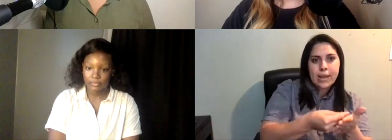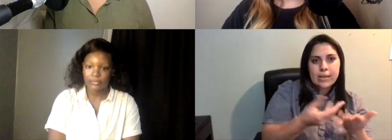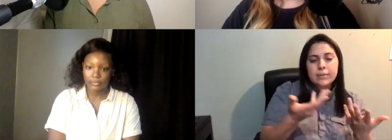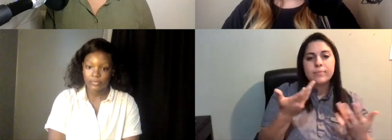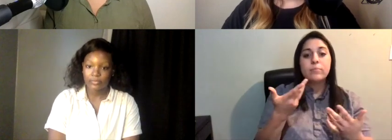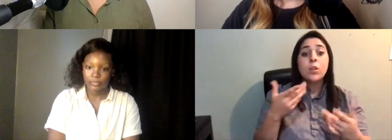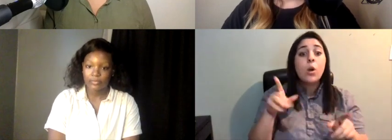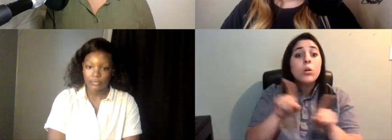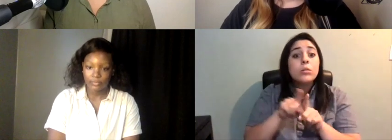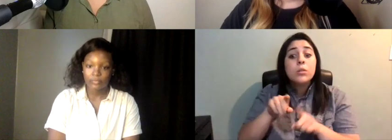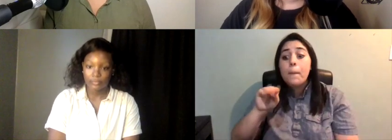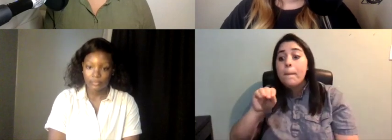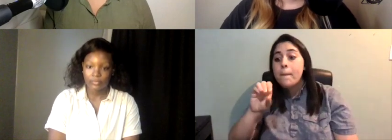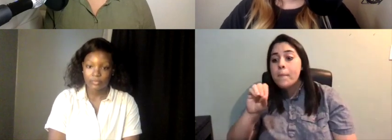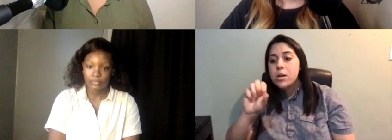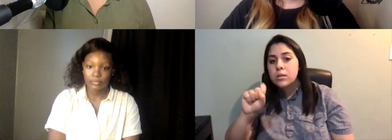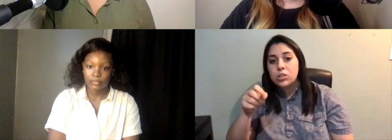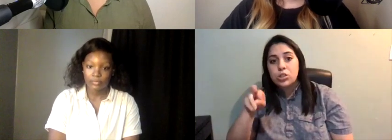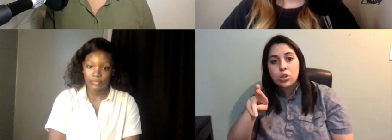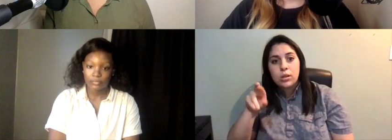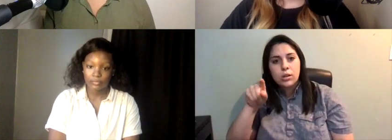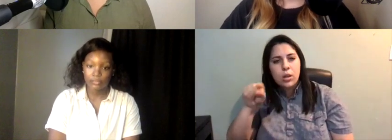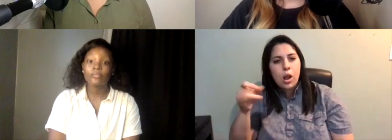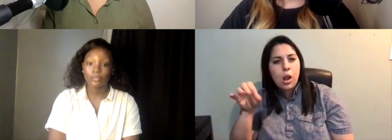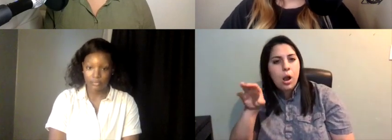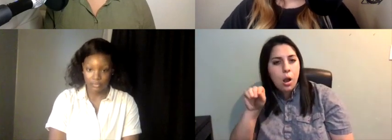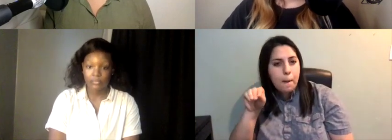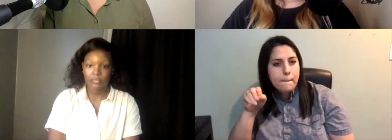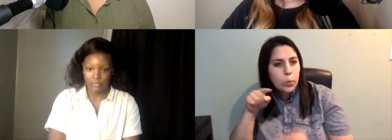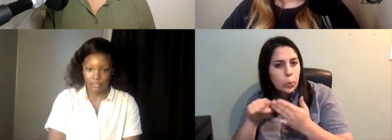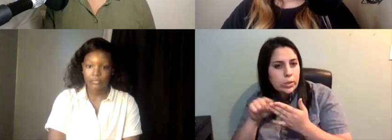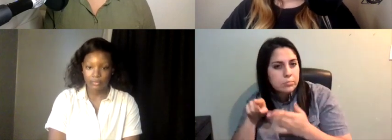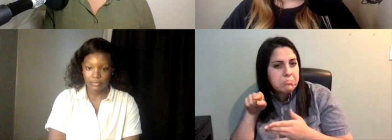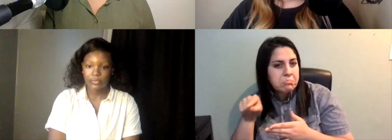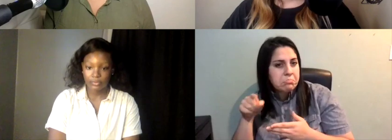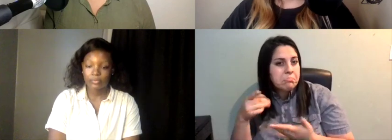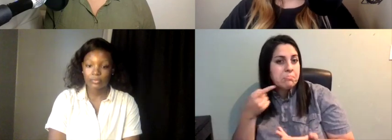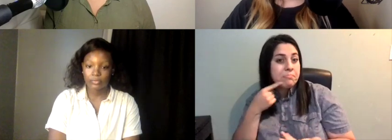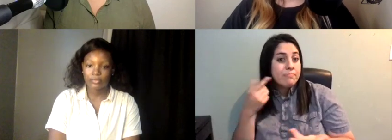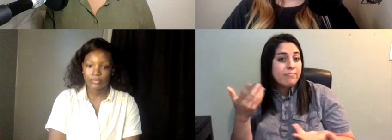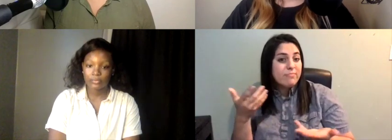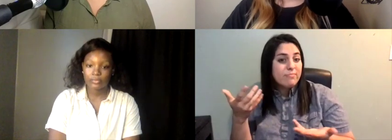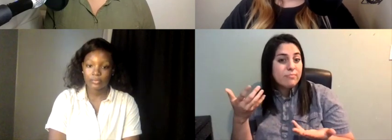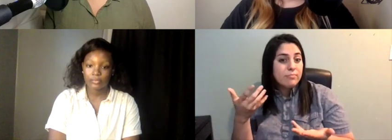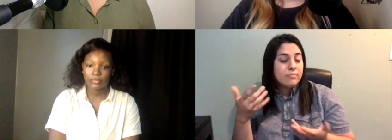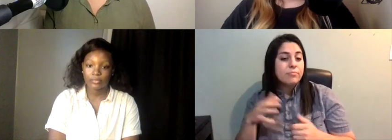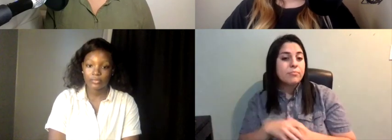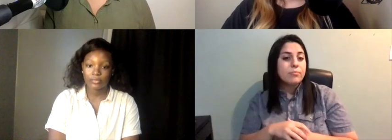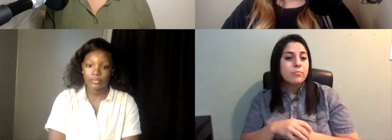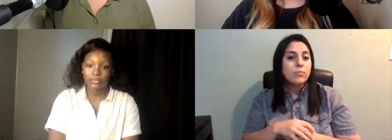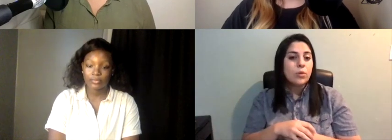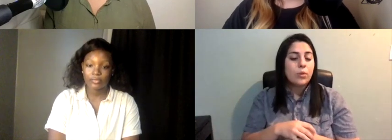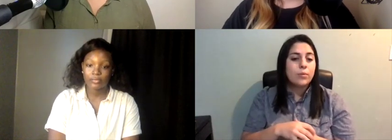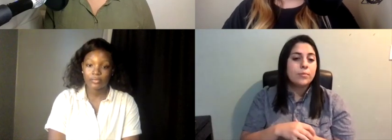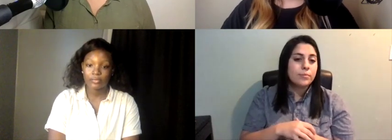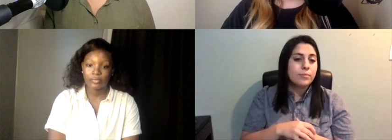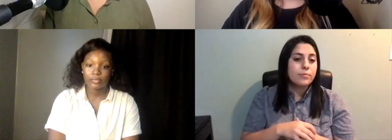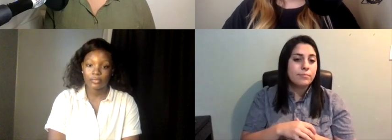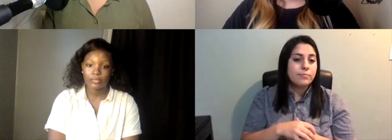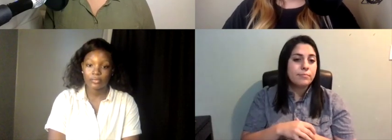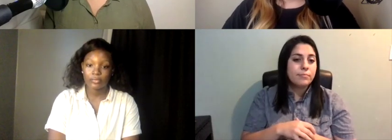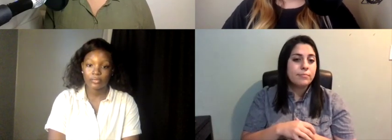Mm. And one of the only caveats that they really pointed out was